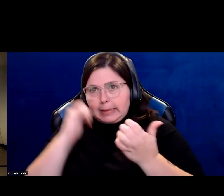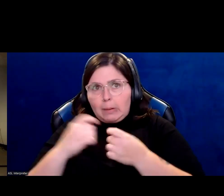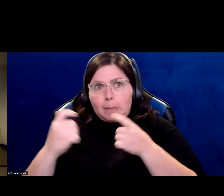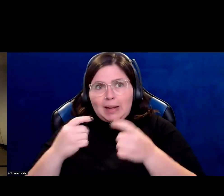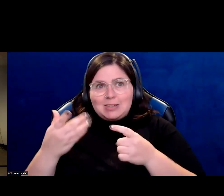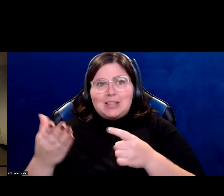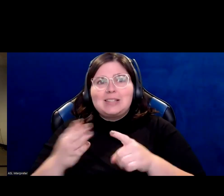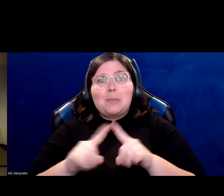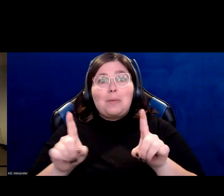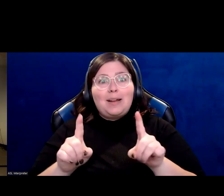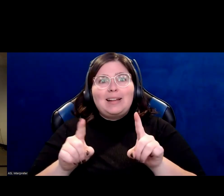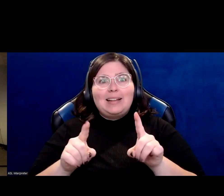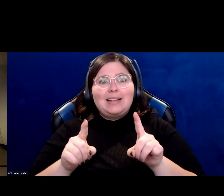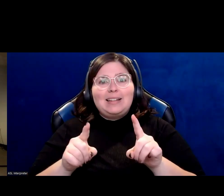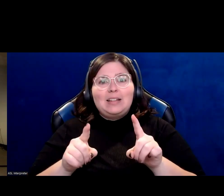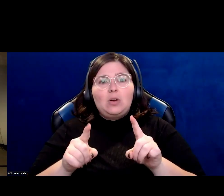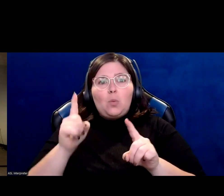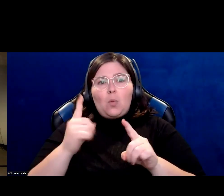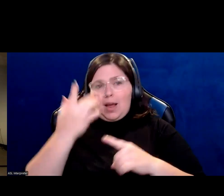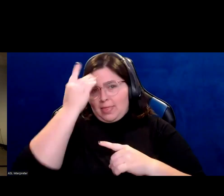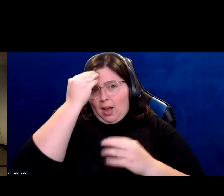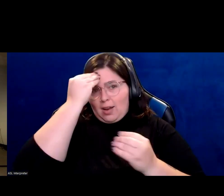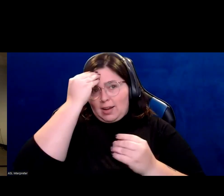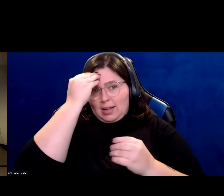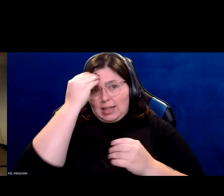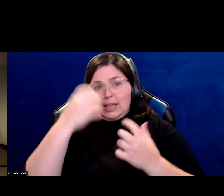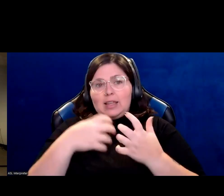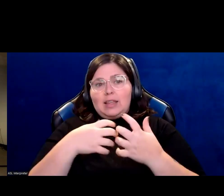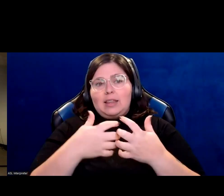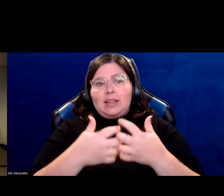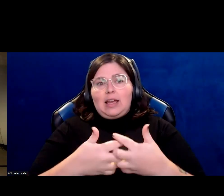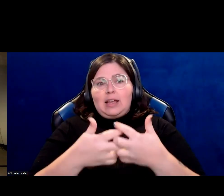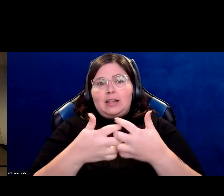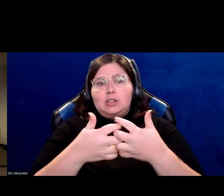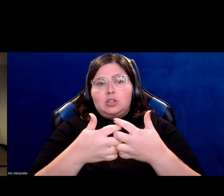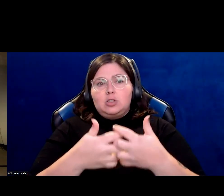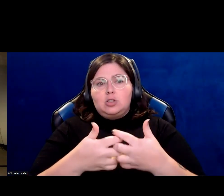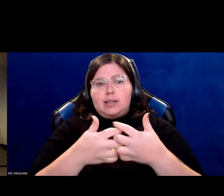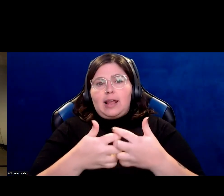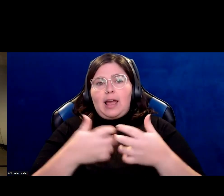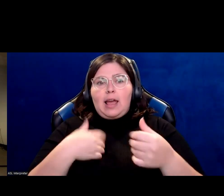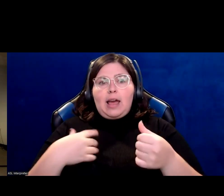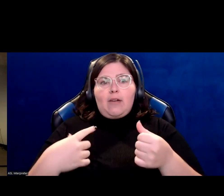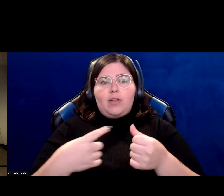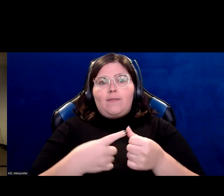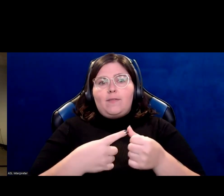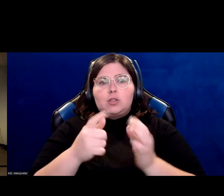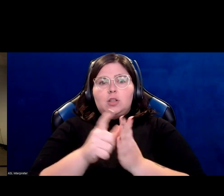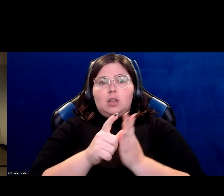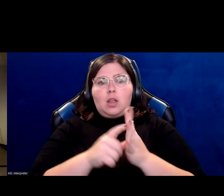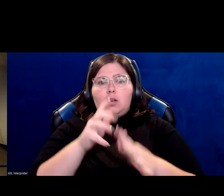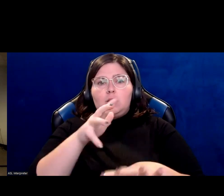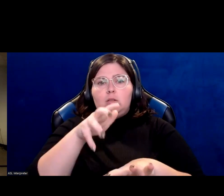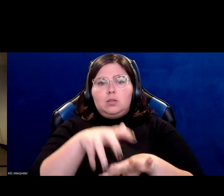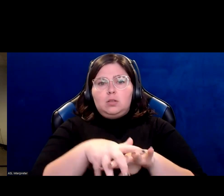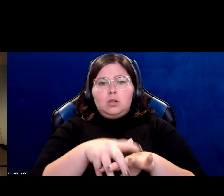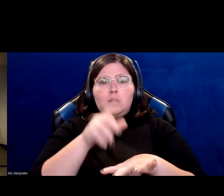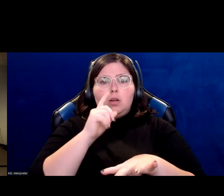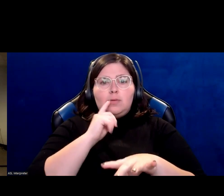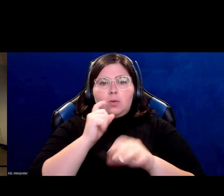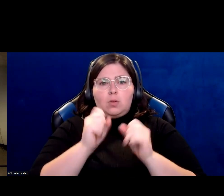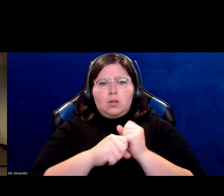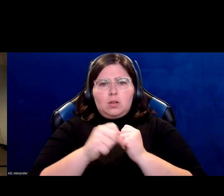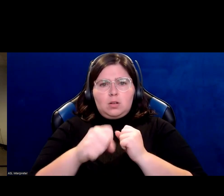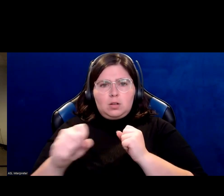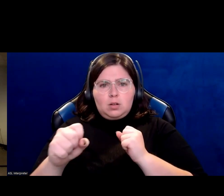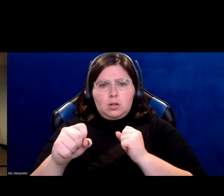but here's just a thought. The engines have the first law embedded to various extents, first law of robotics, which is do